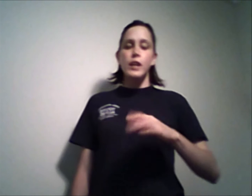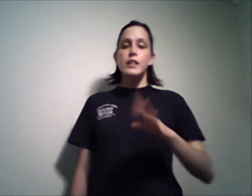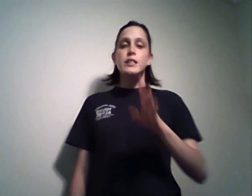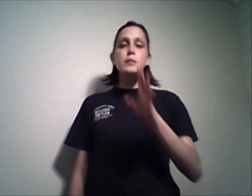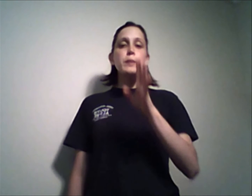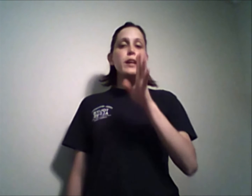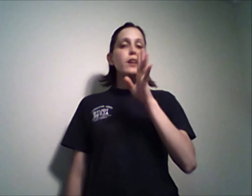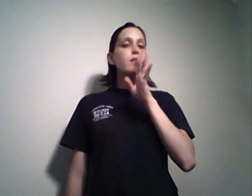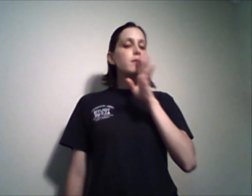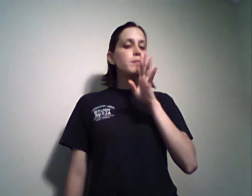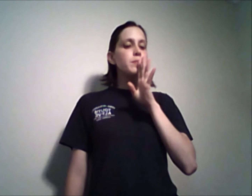Speak.